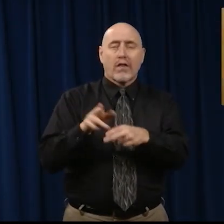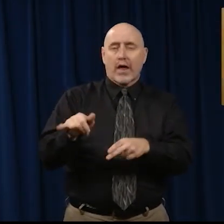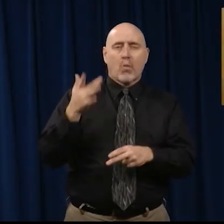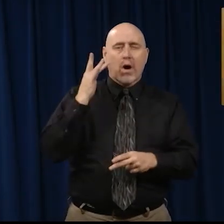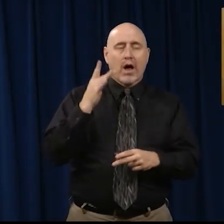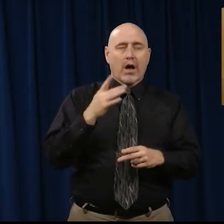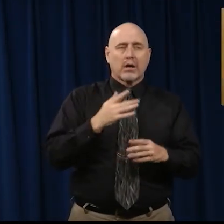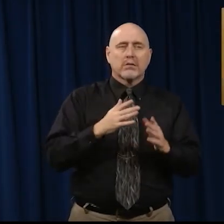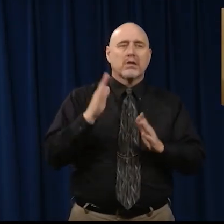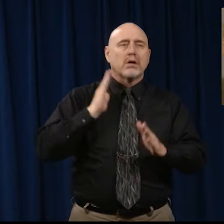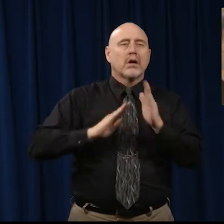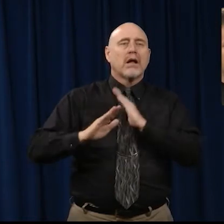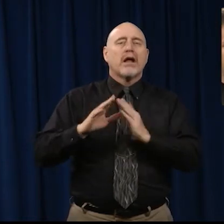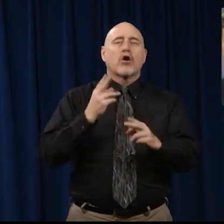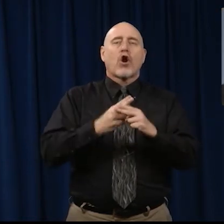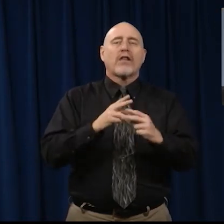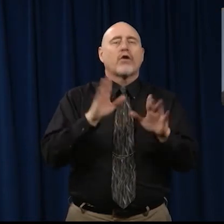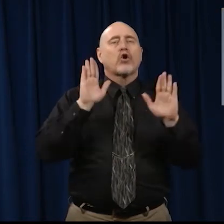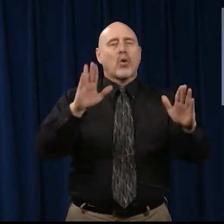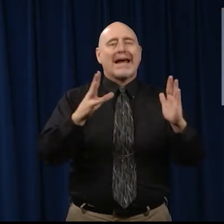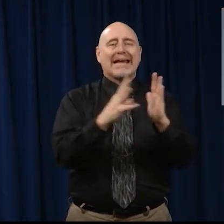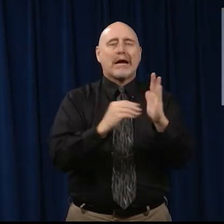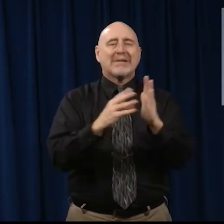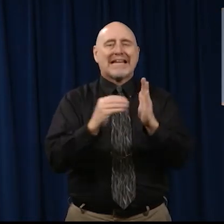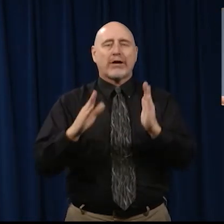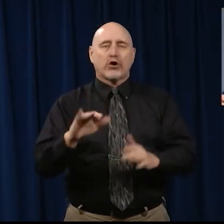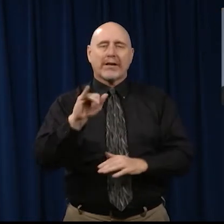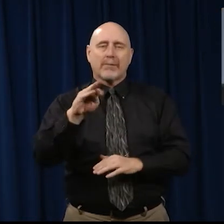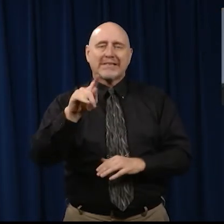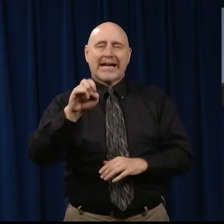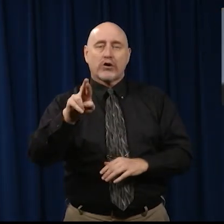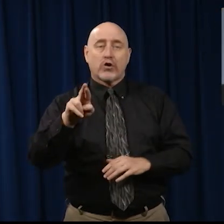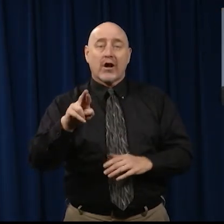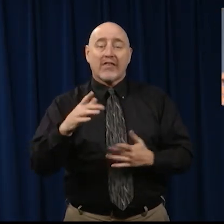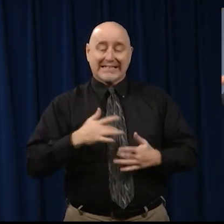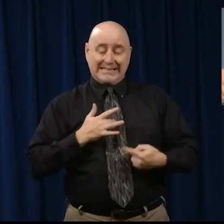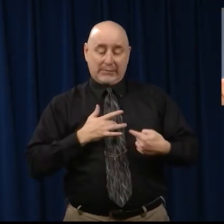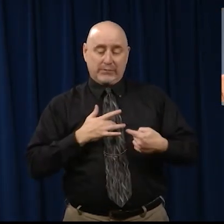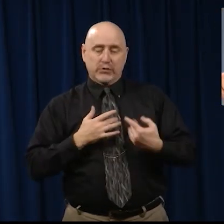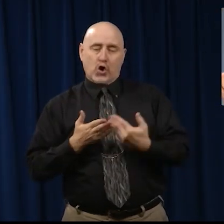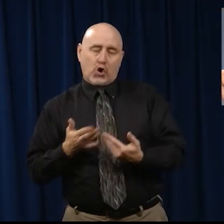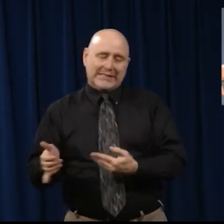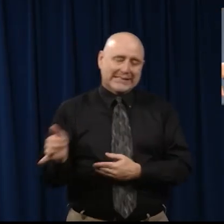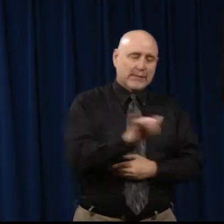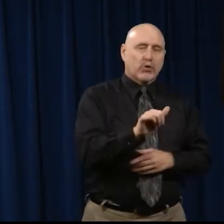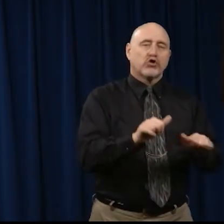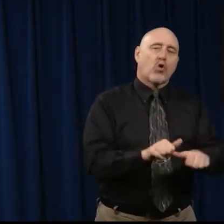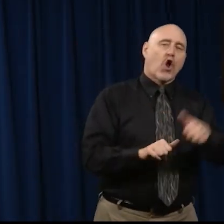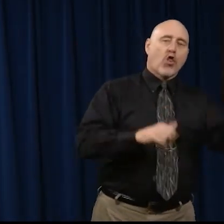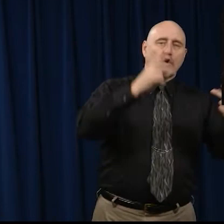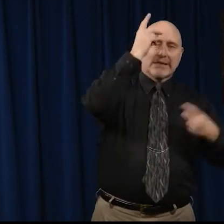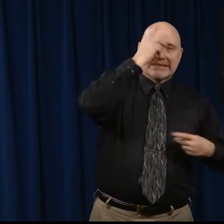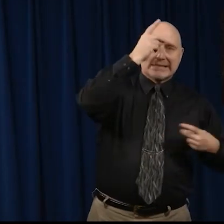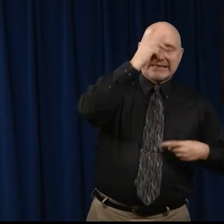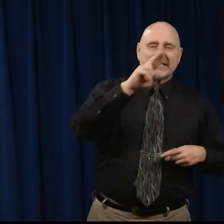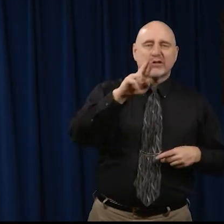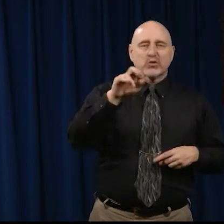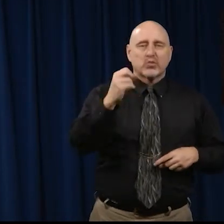They call syphilis, from what I understand, the great imitator, because the symptoms of syphilis are very similar to other diseases, a